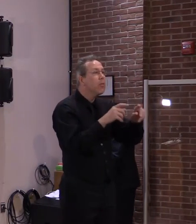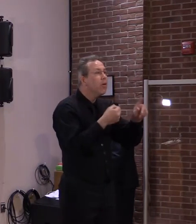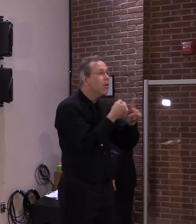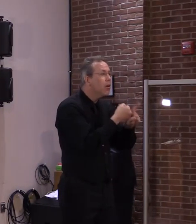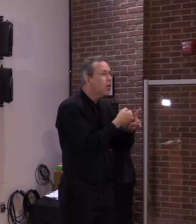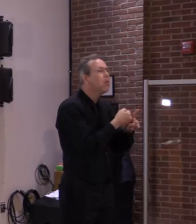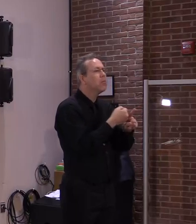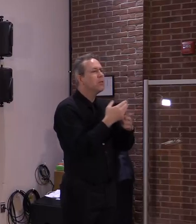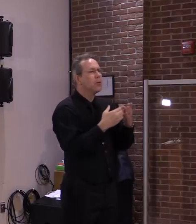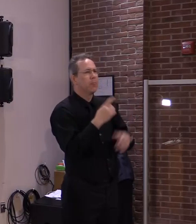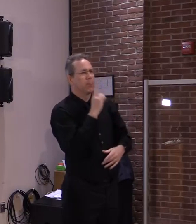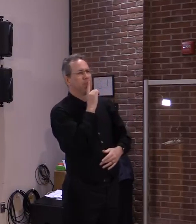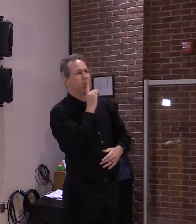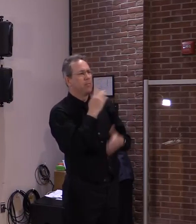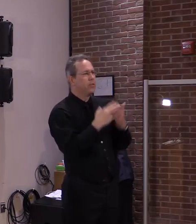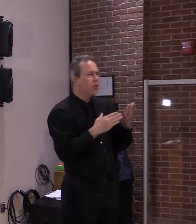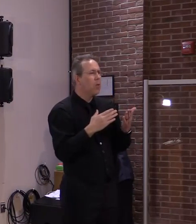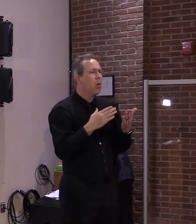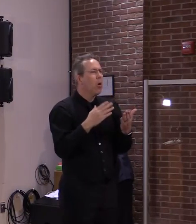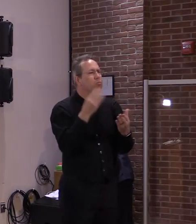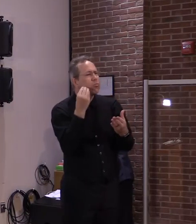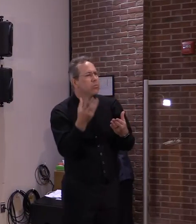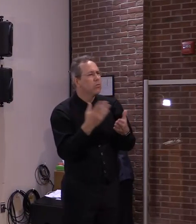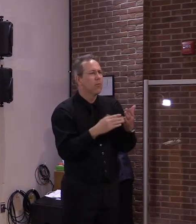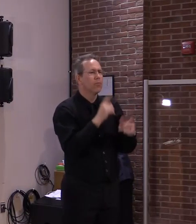Okay. Are you, do you know whether there's been any